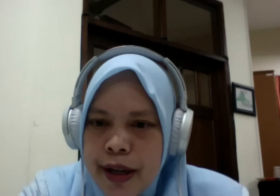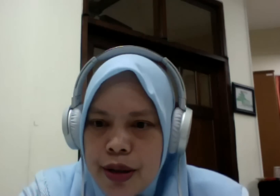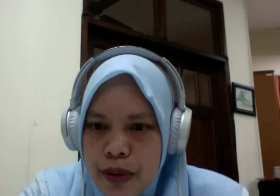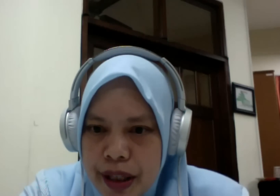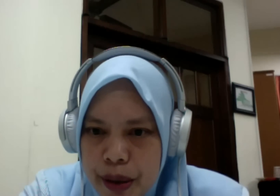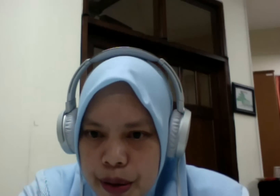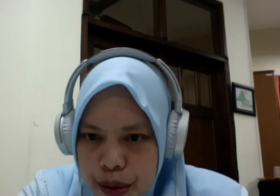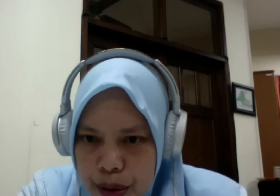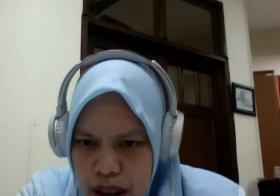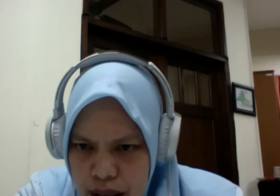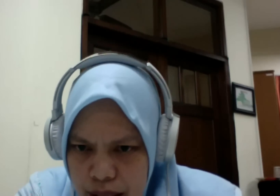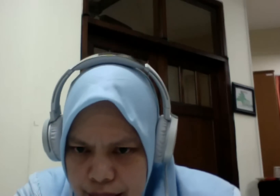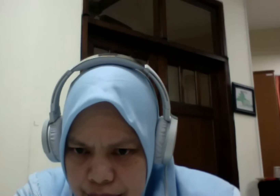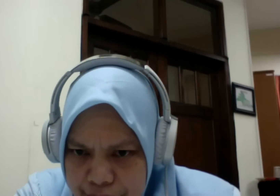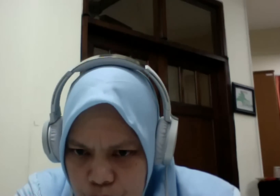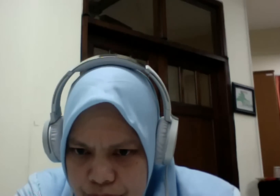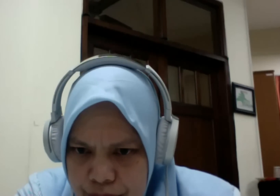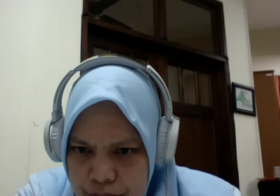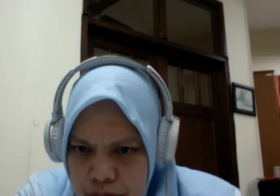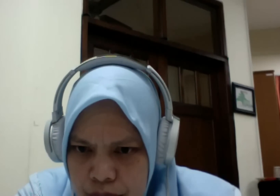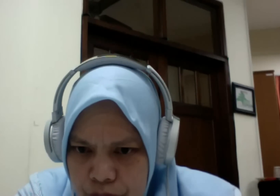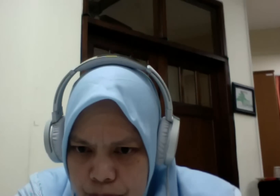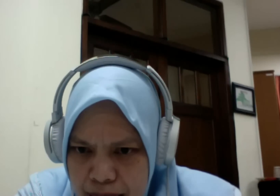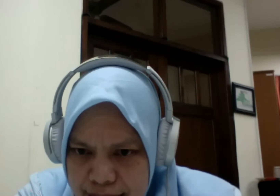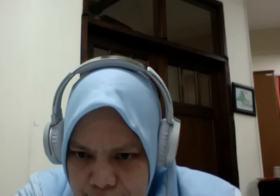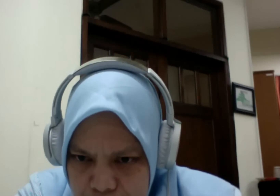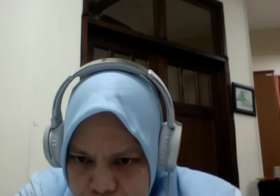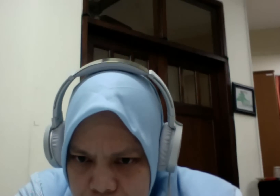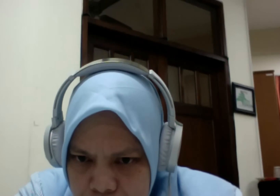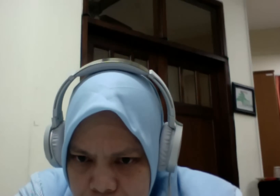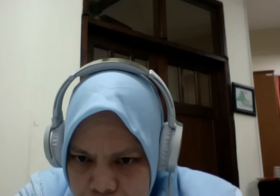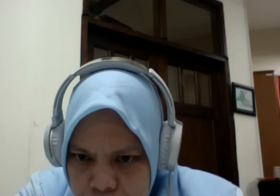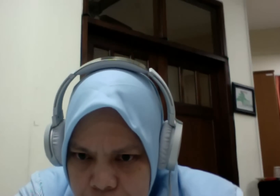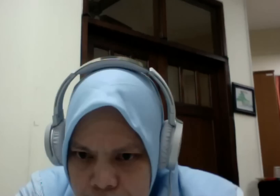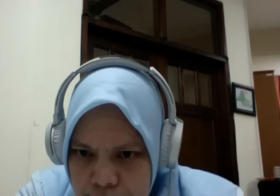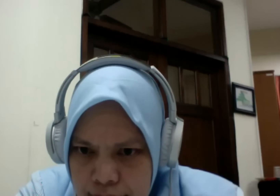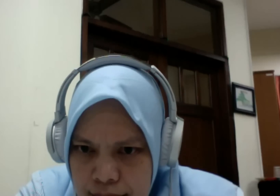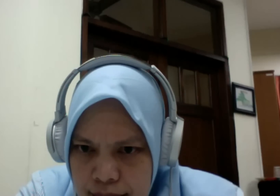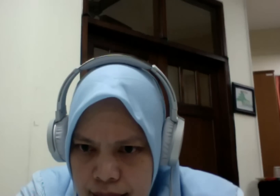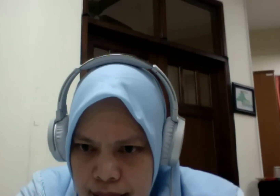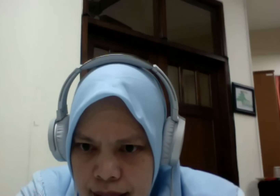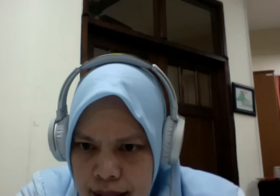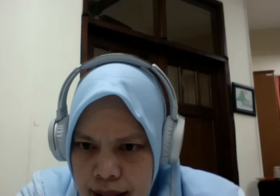Okay, so we can go to the next question from Pak Iska.